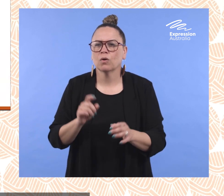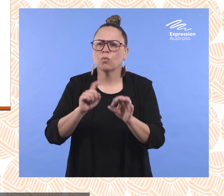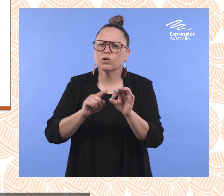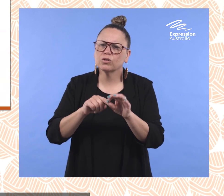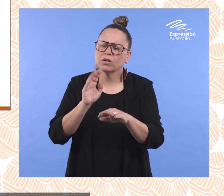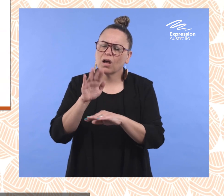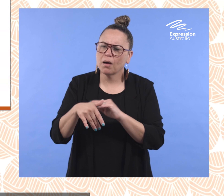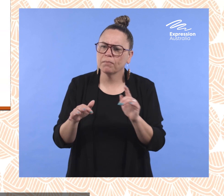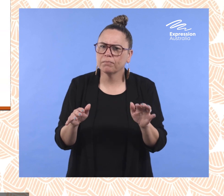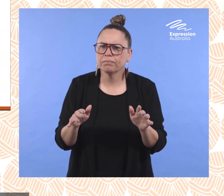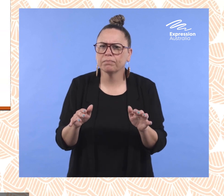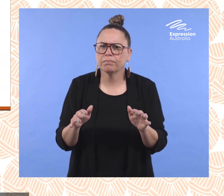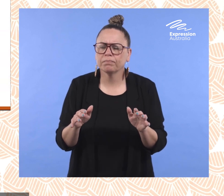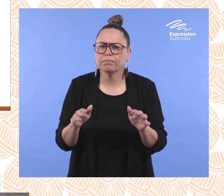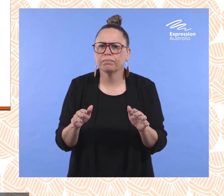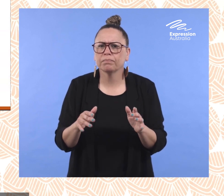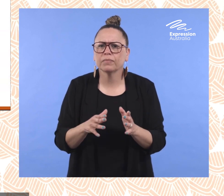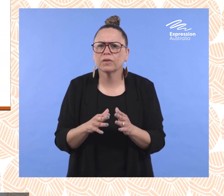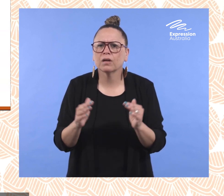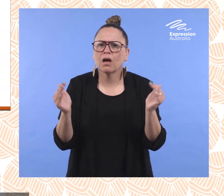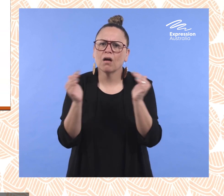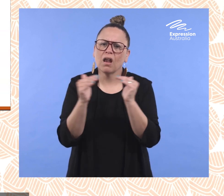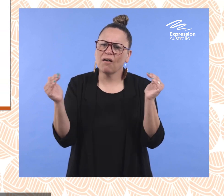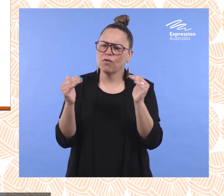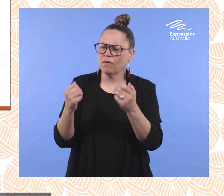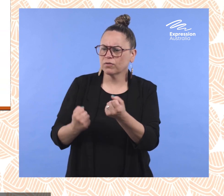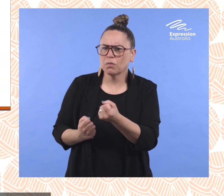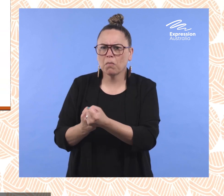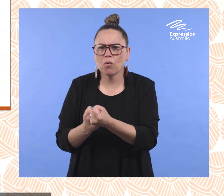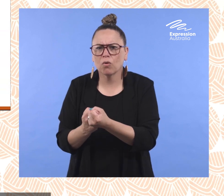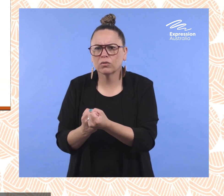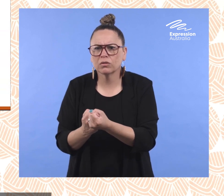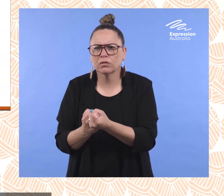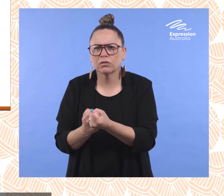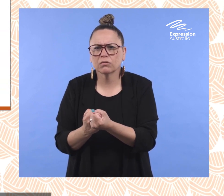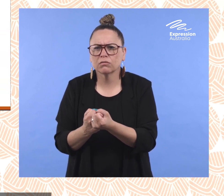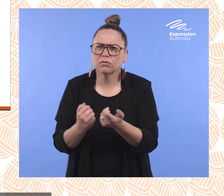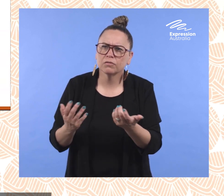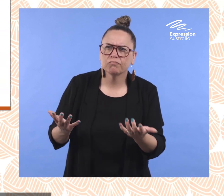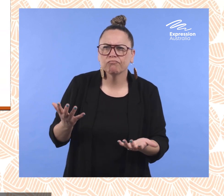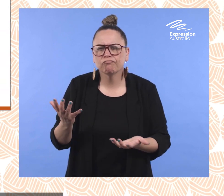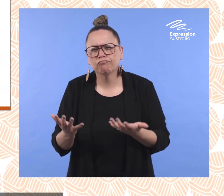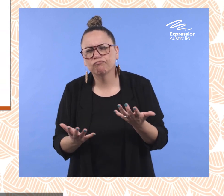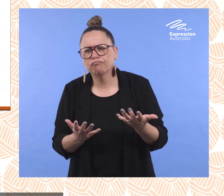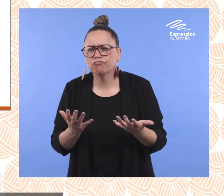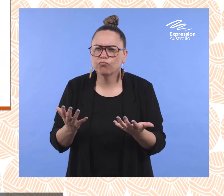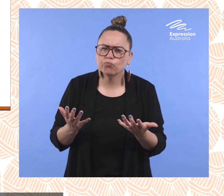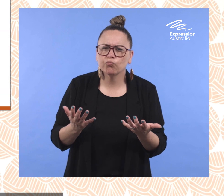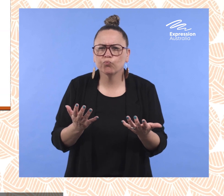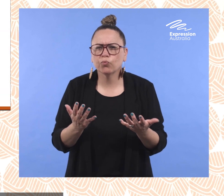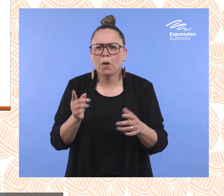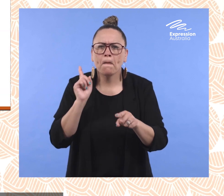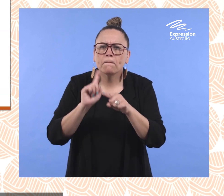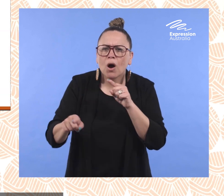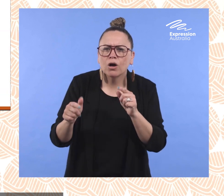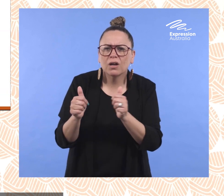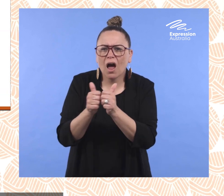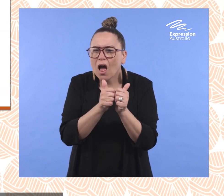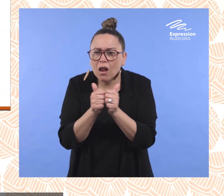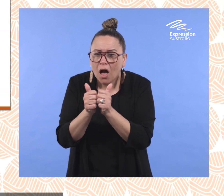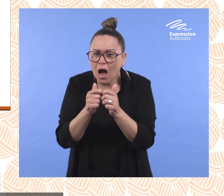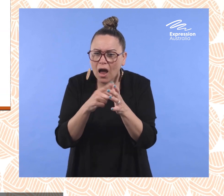And then, you know, there's questions about the level of support, and this probably is the thing that